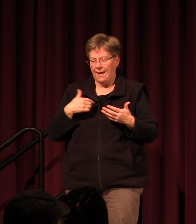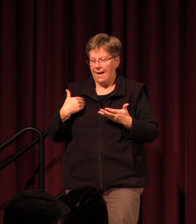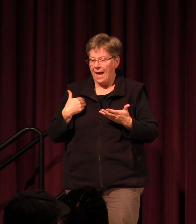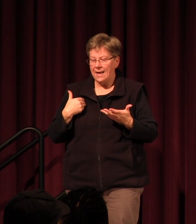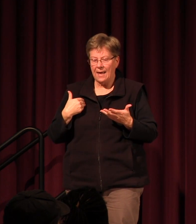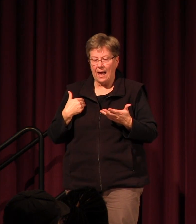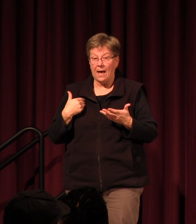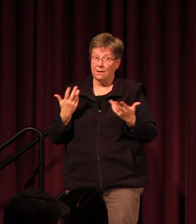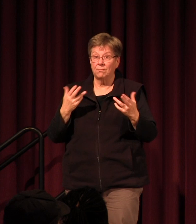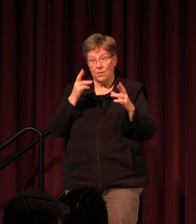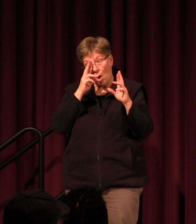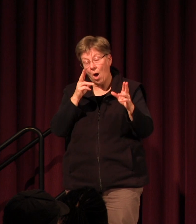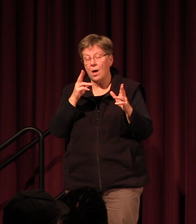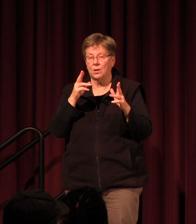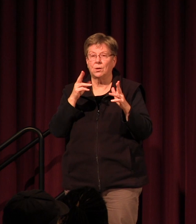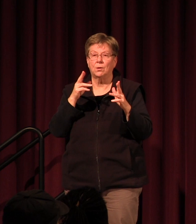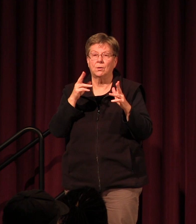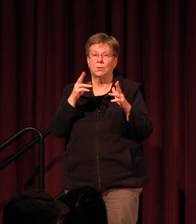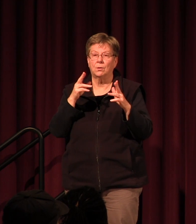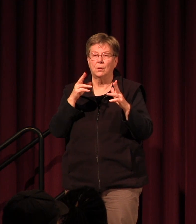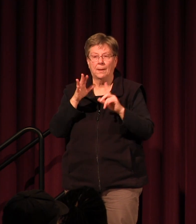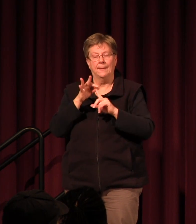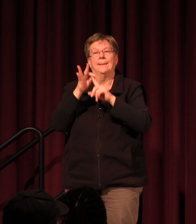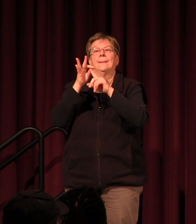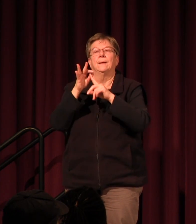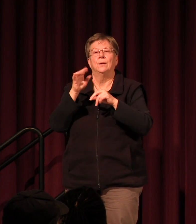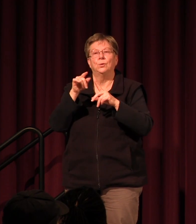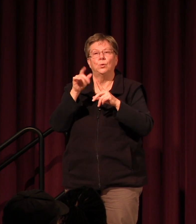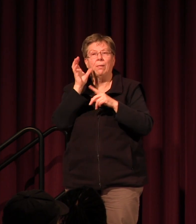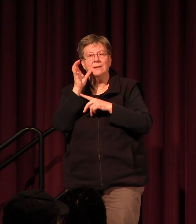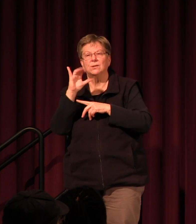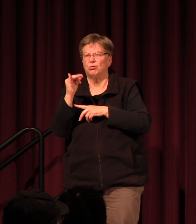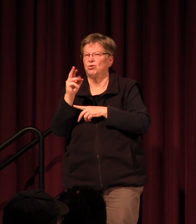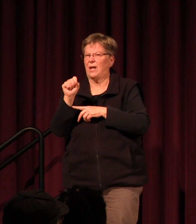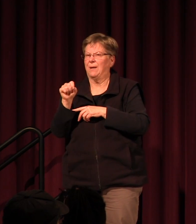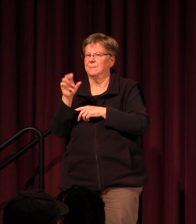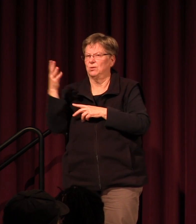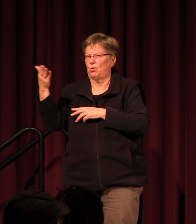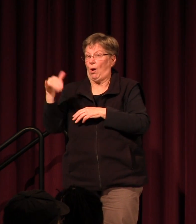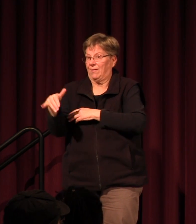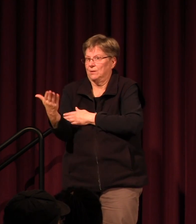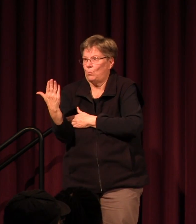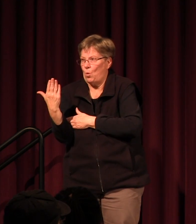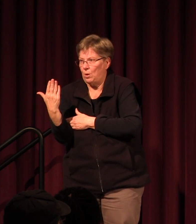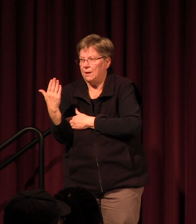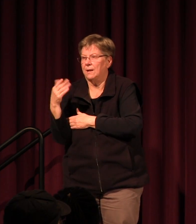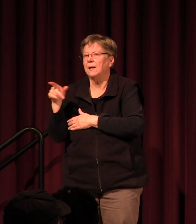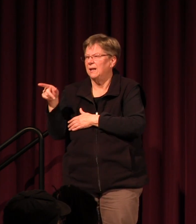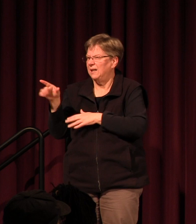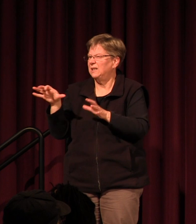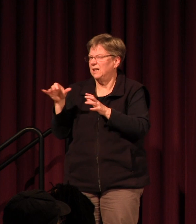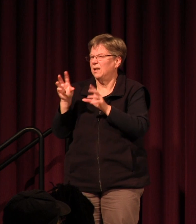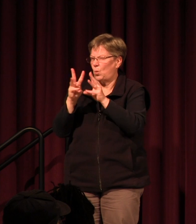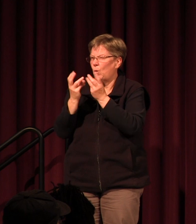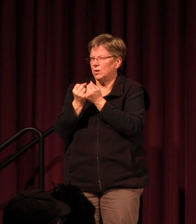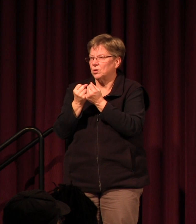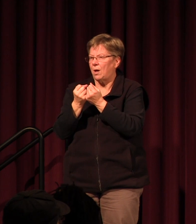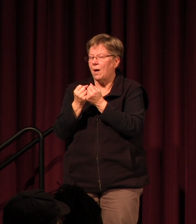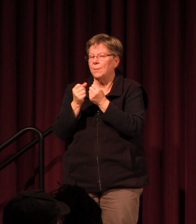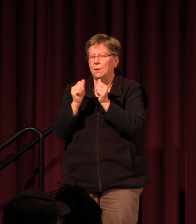the honor and the blessing to listen to James speak this morning He did a workshop